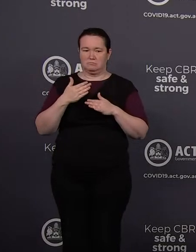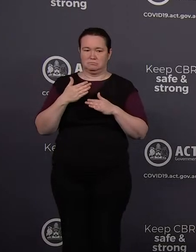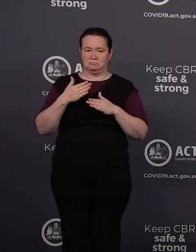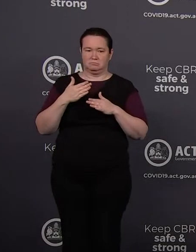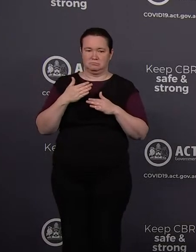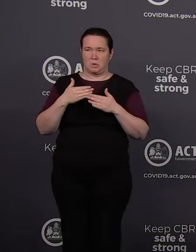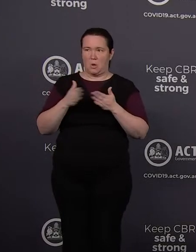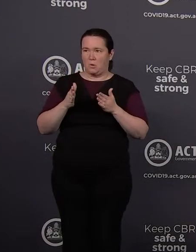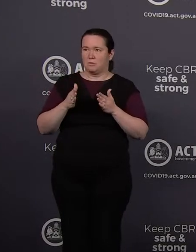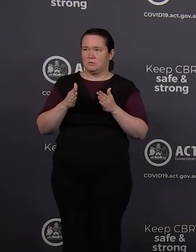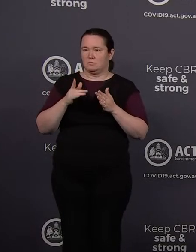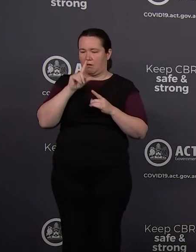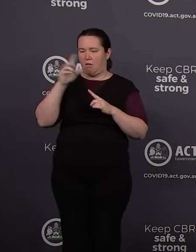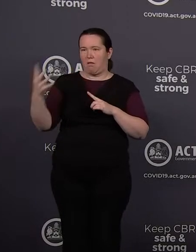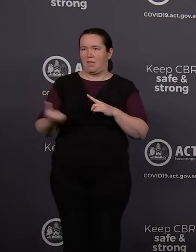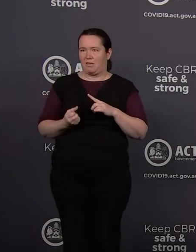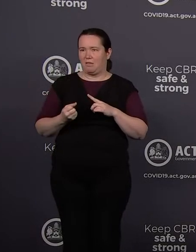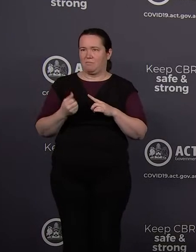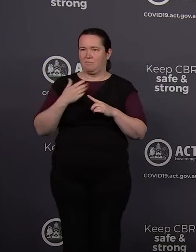to earn an income.